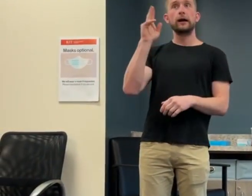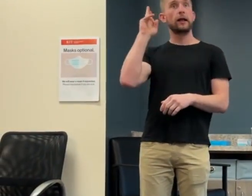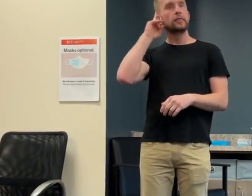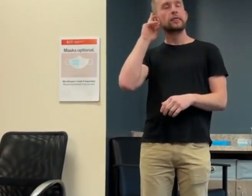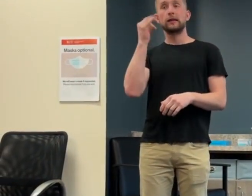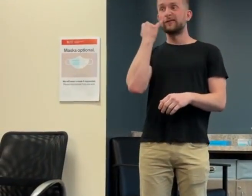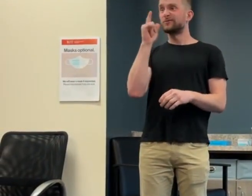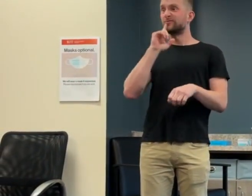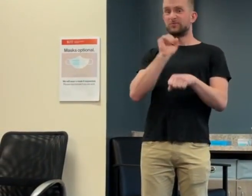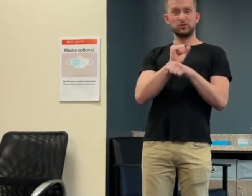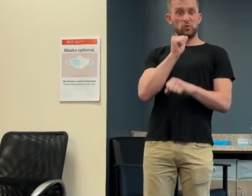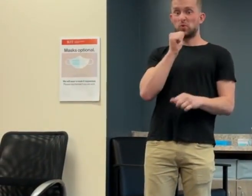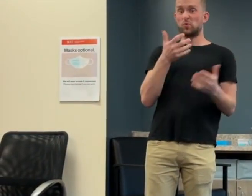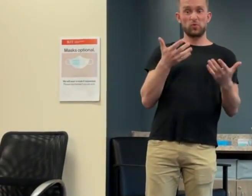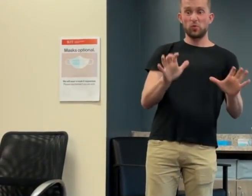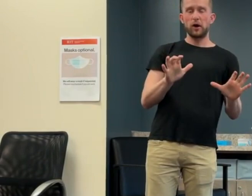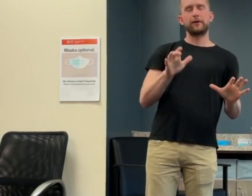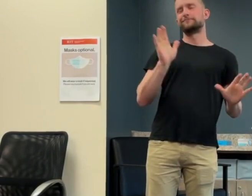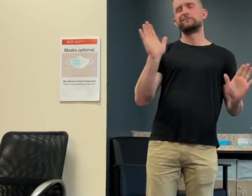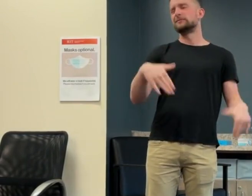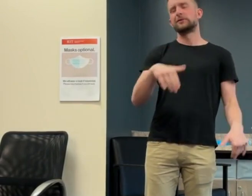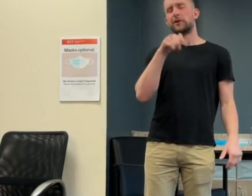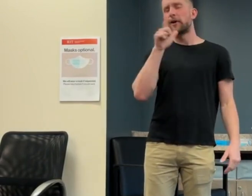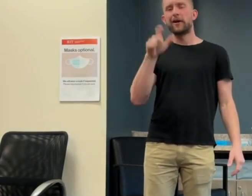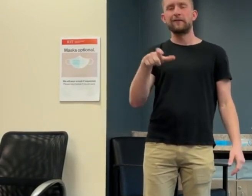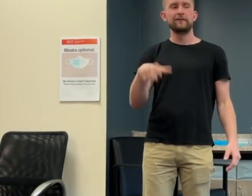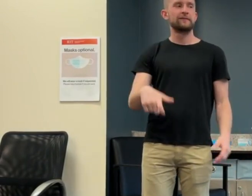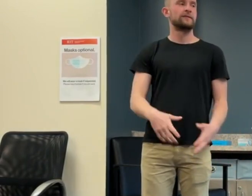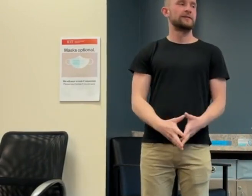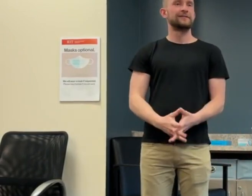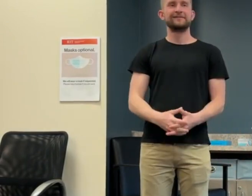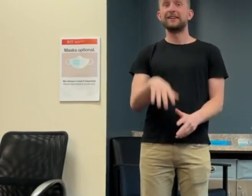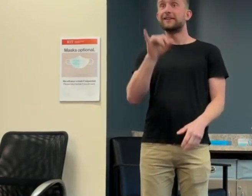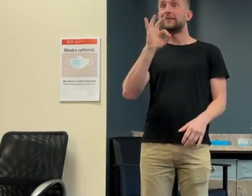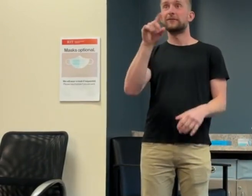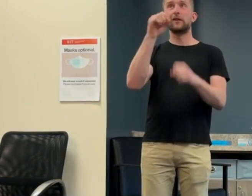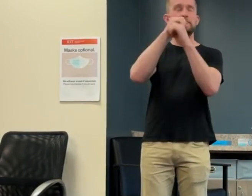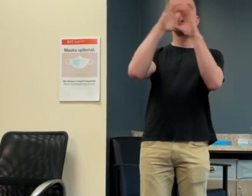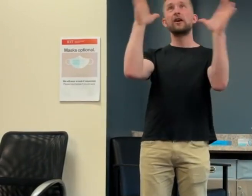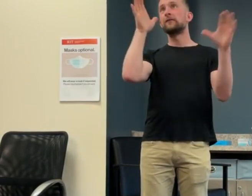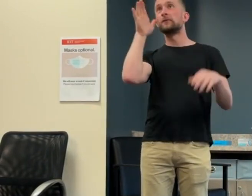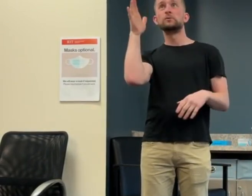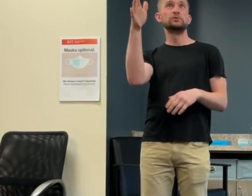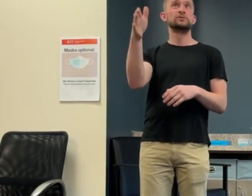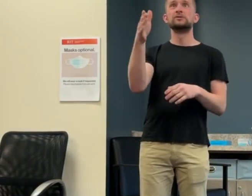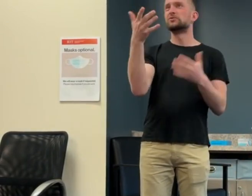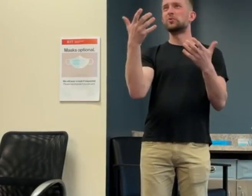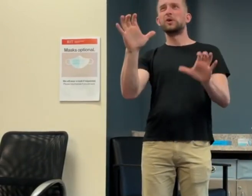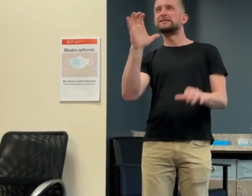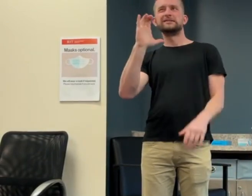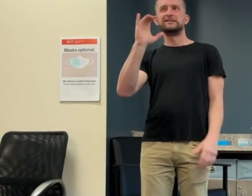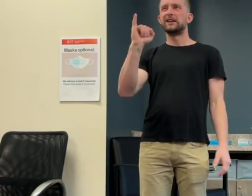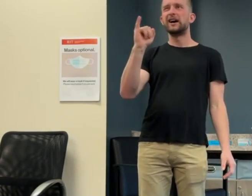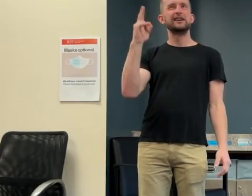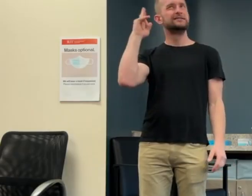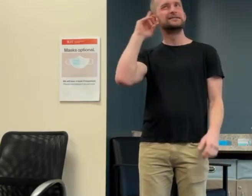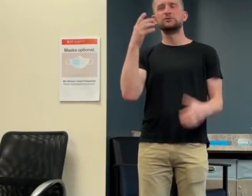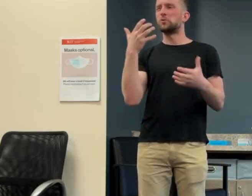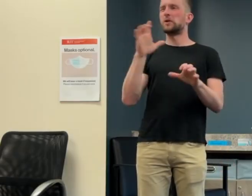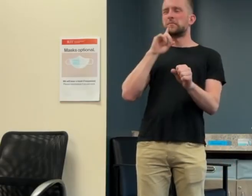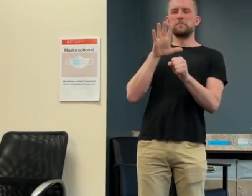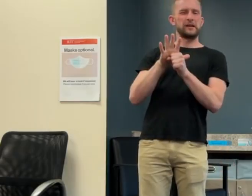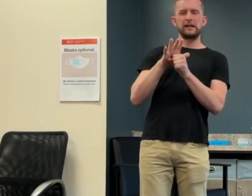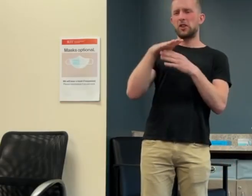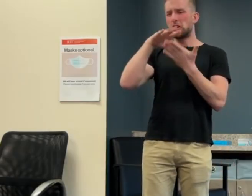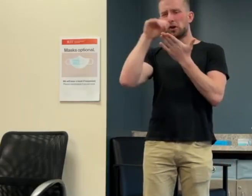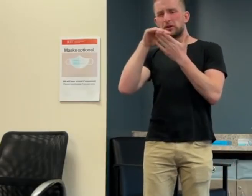it. If you don't have plans to really use it and make a commitment to it, it's